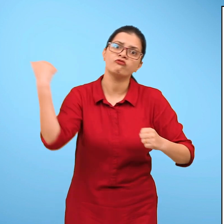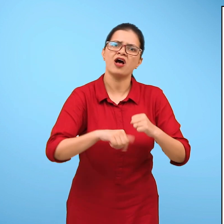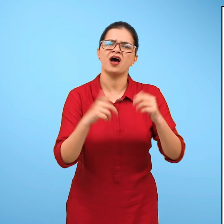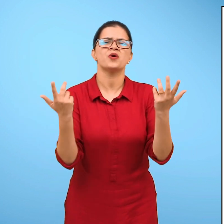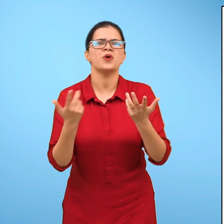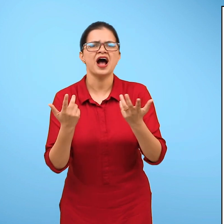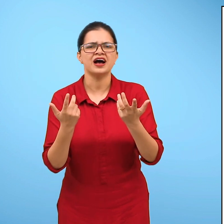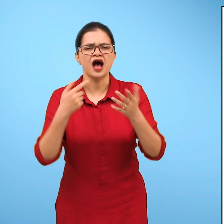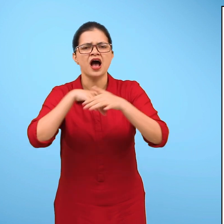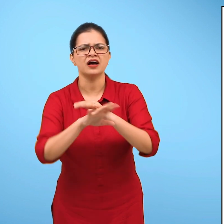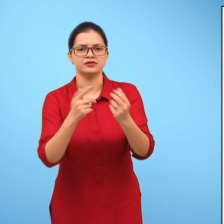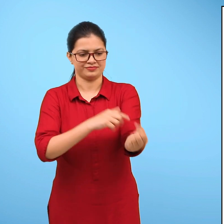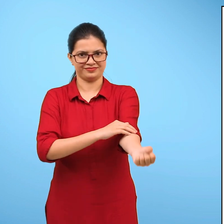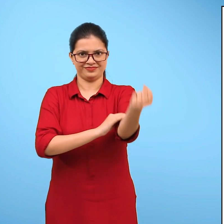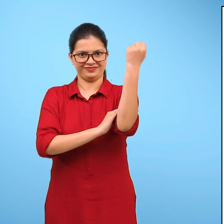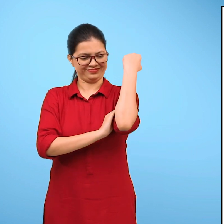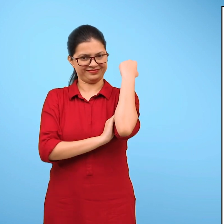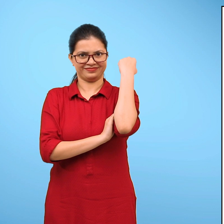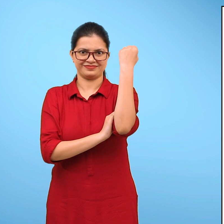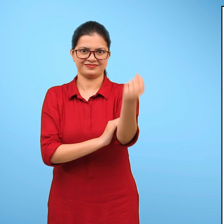So, how do we bend our elbow?